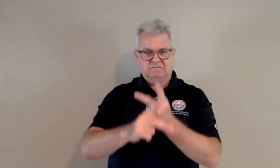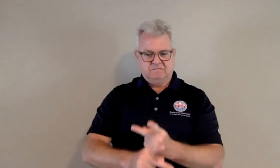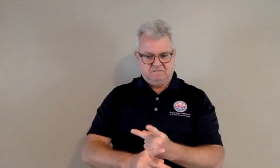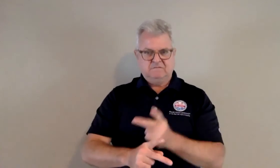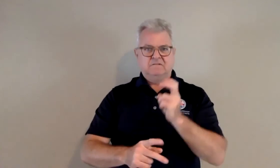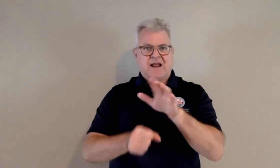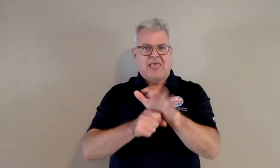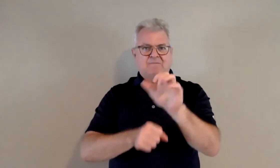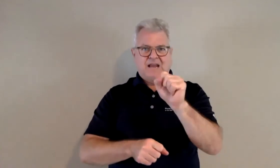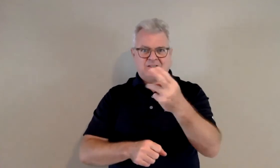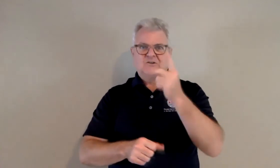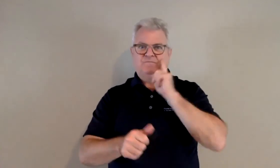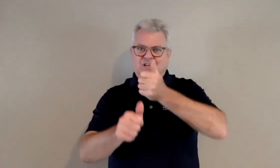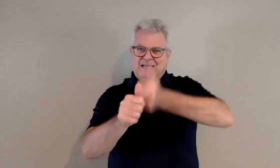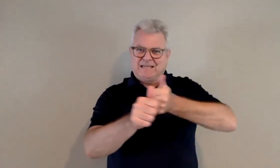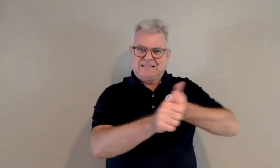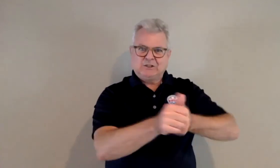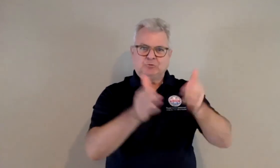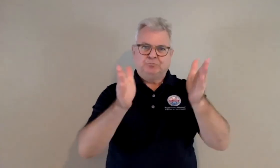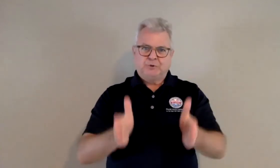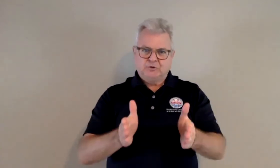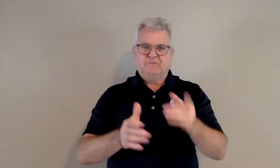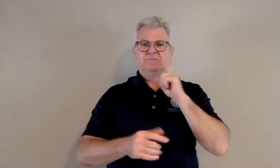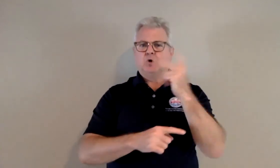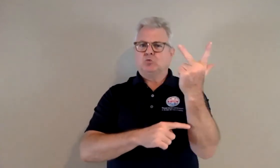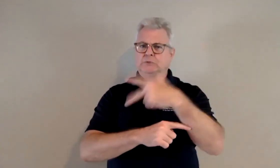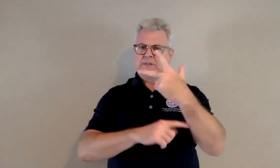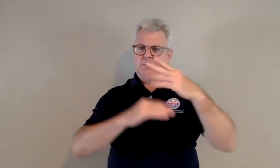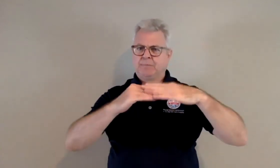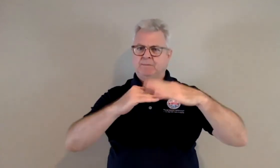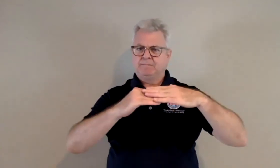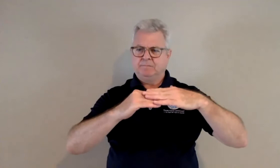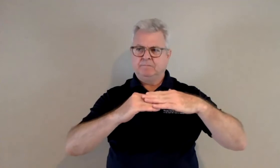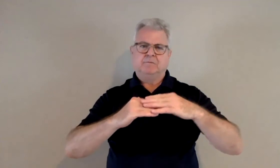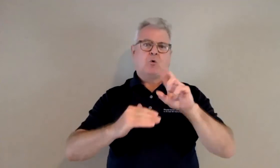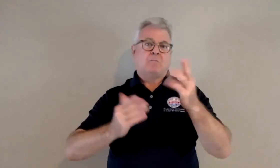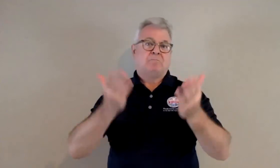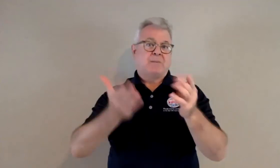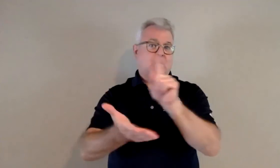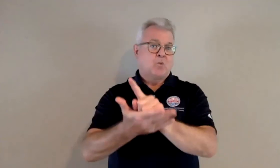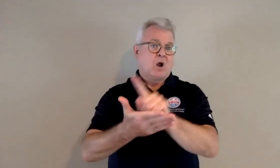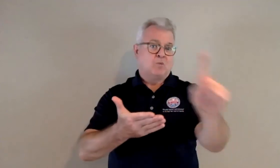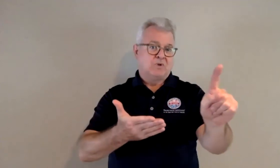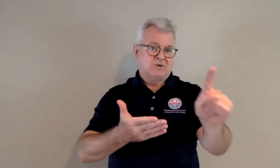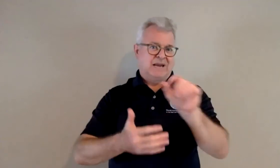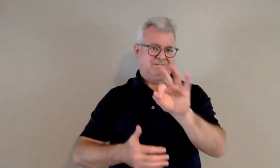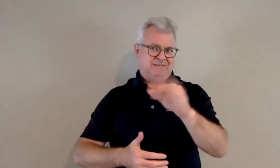about $25 maybe, and make sure you have enough cash for the amount of people and to support you for